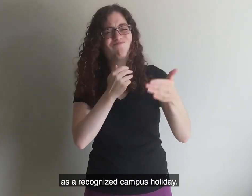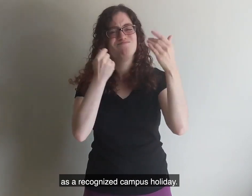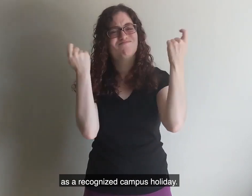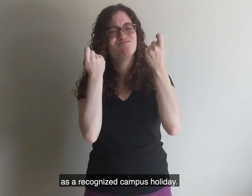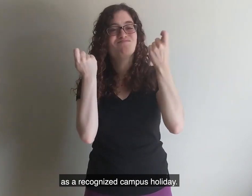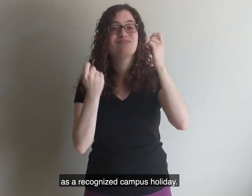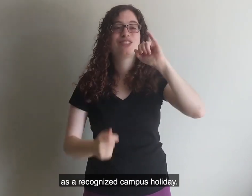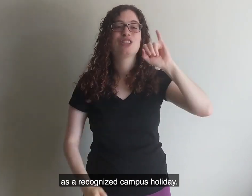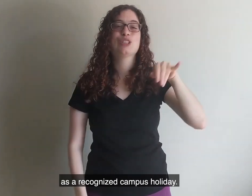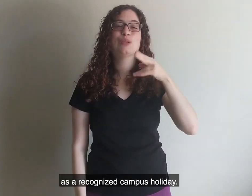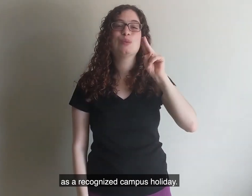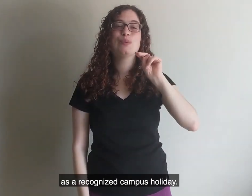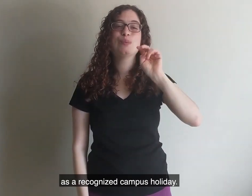holiday.